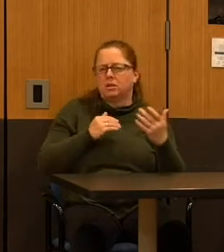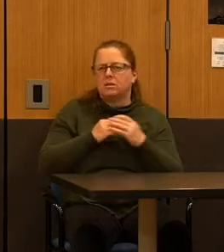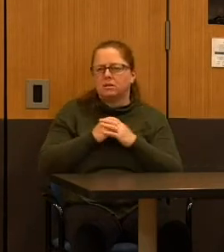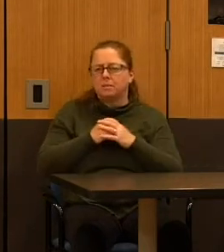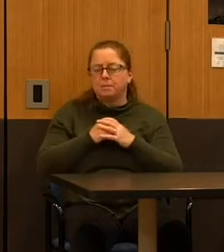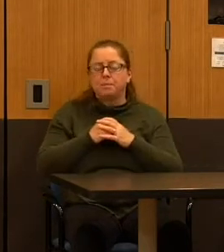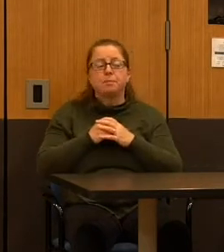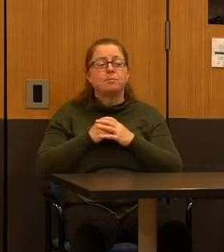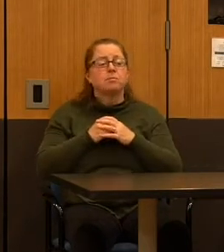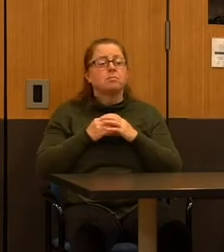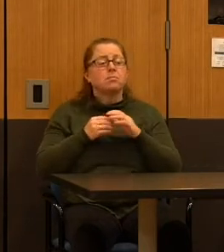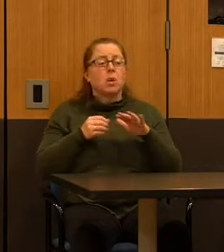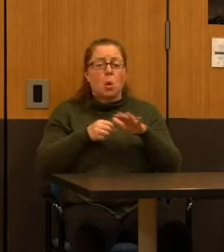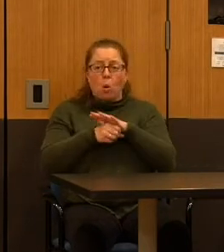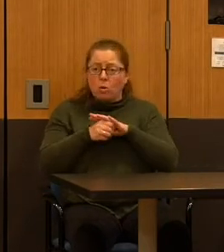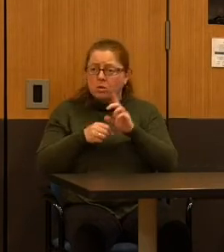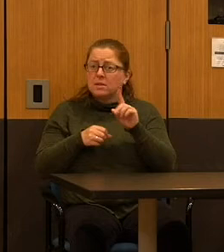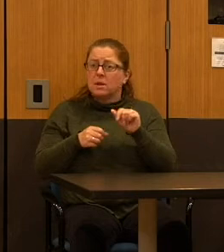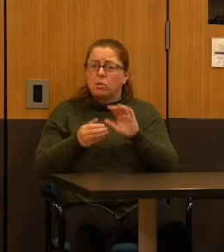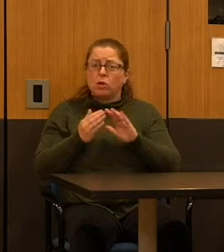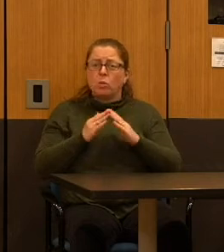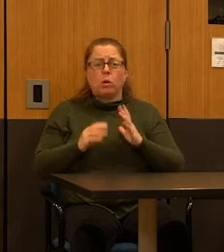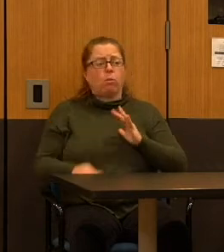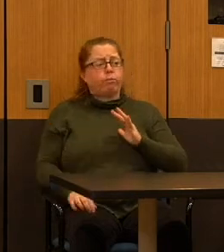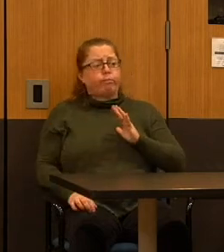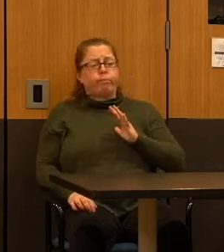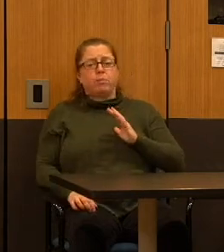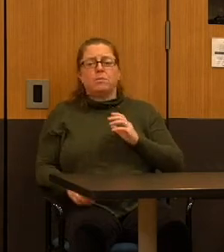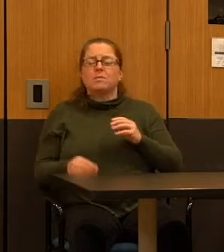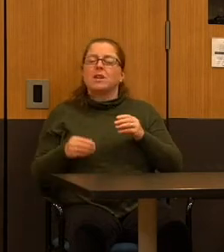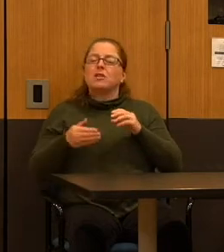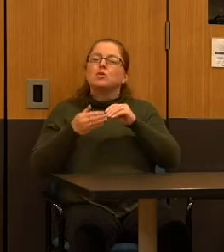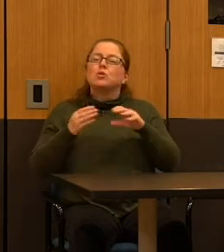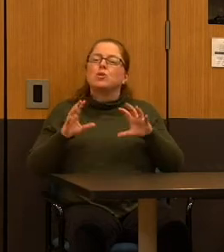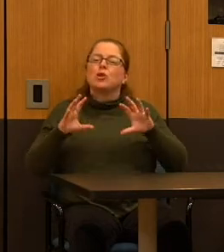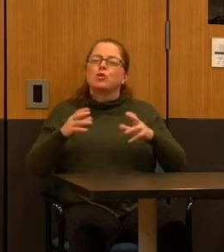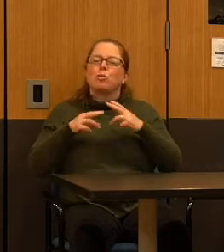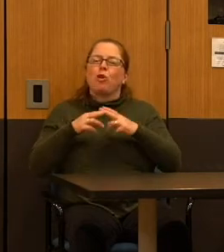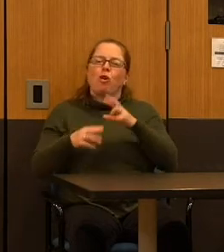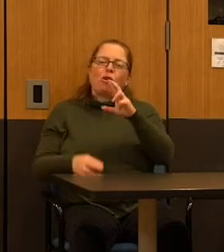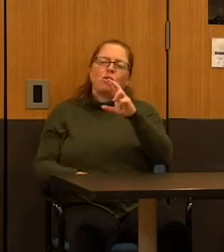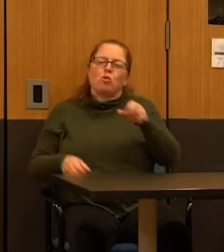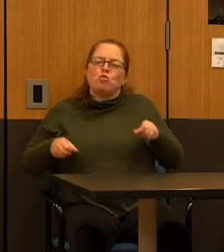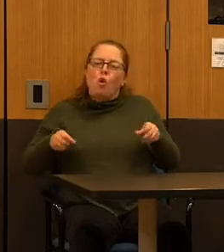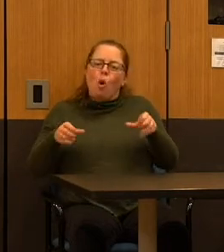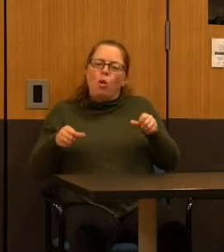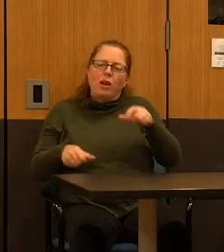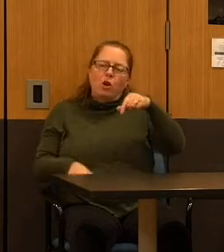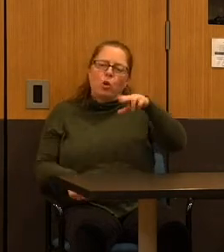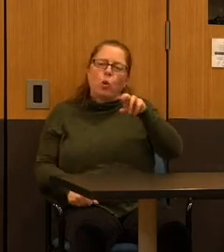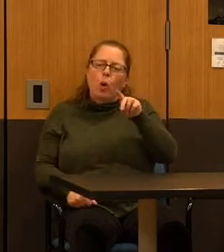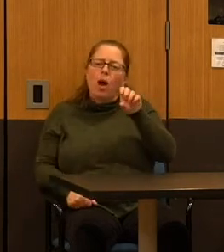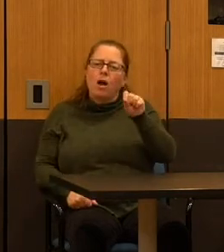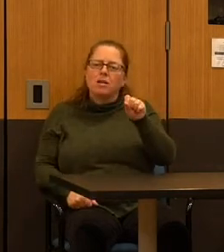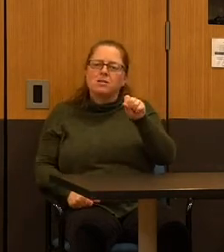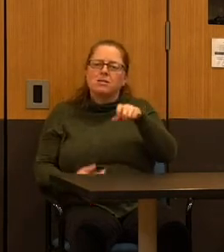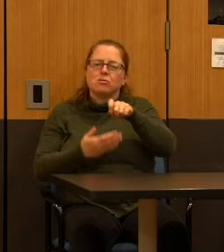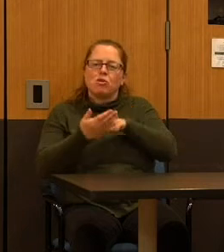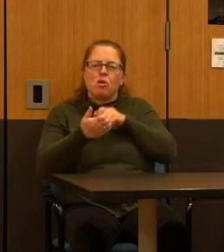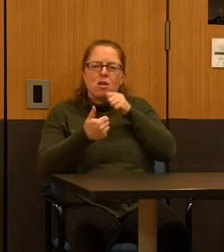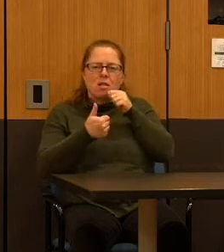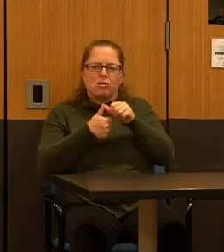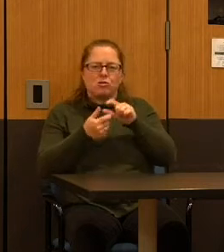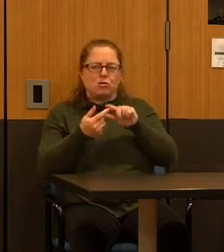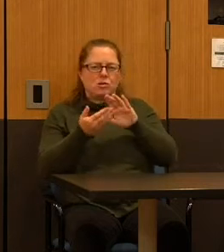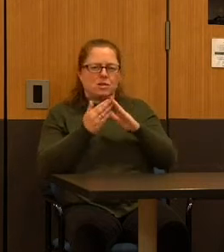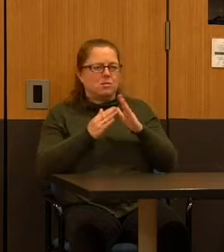disabled community, the student group, the rolling quads of the sort of student group at Berkeley wrote a letter to the city asking them and